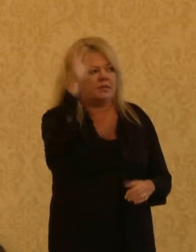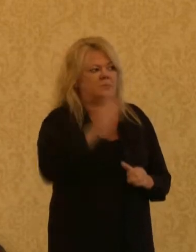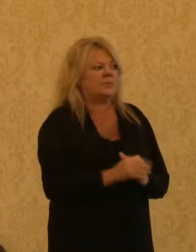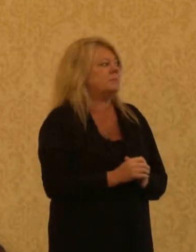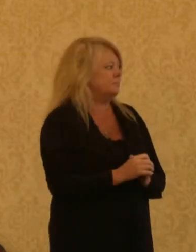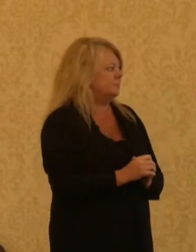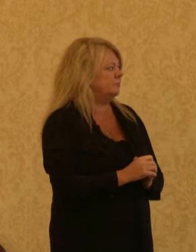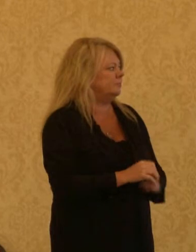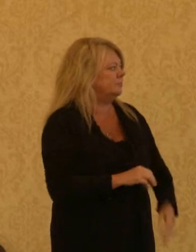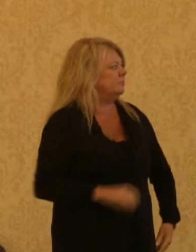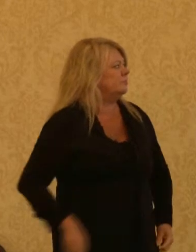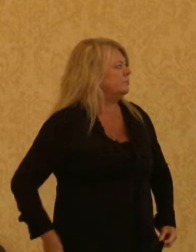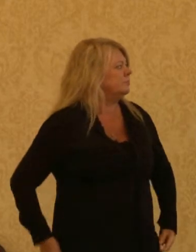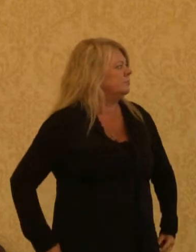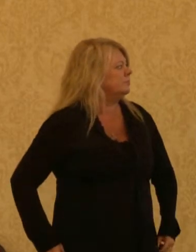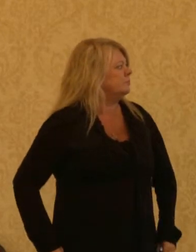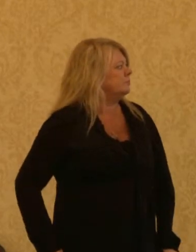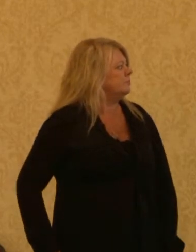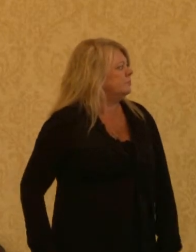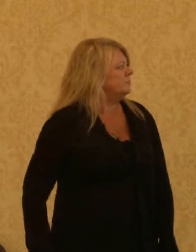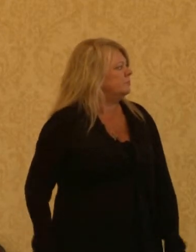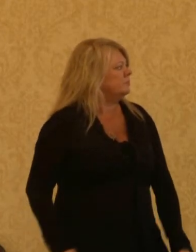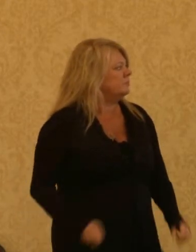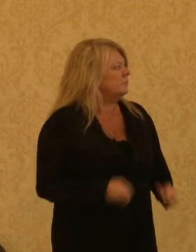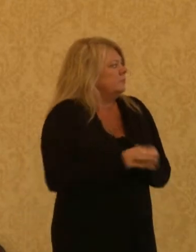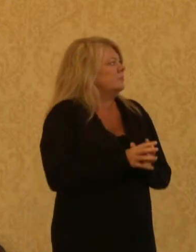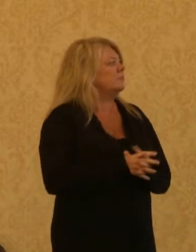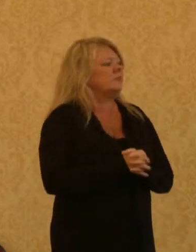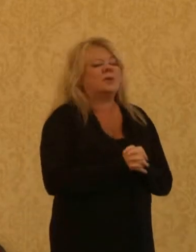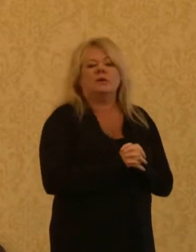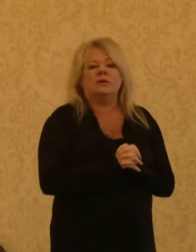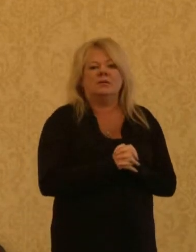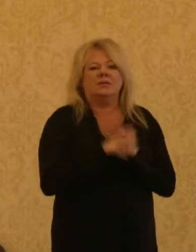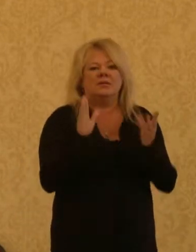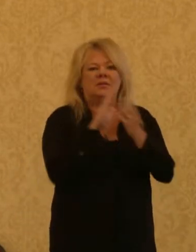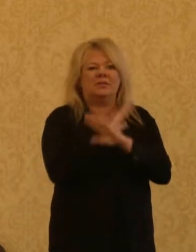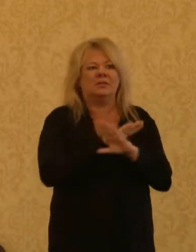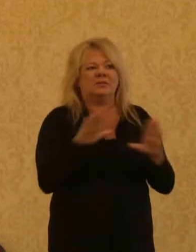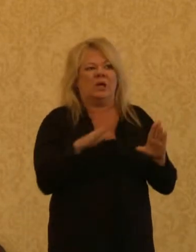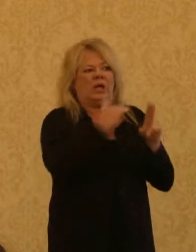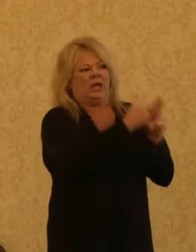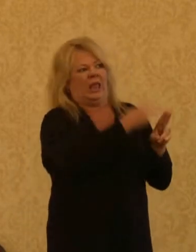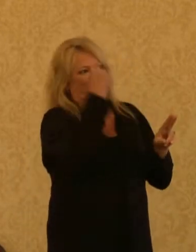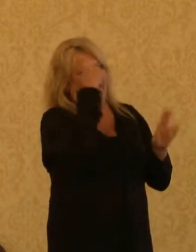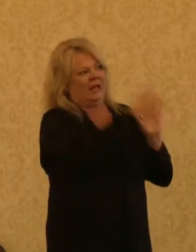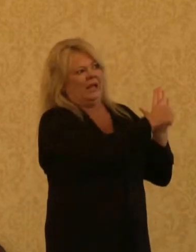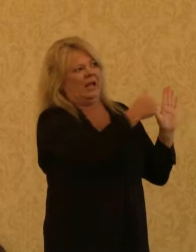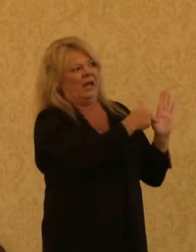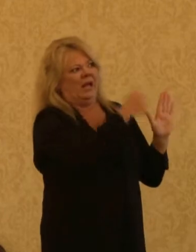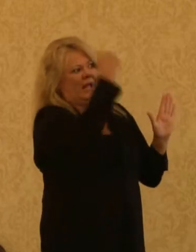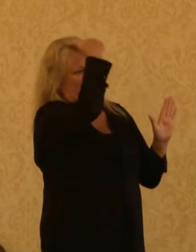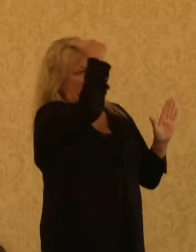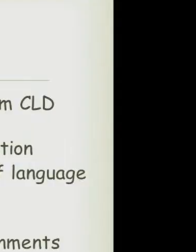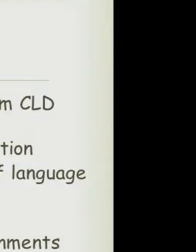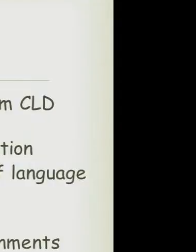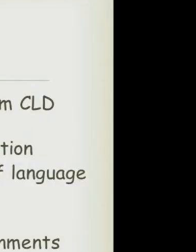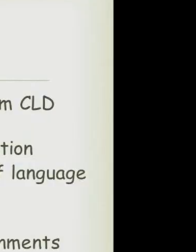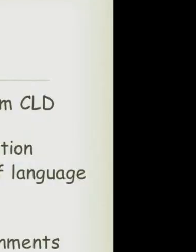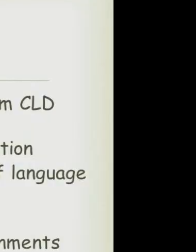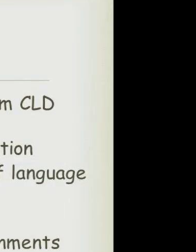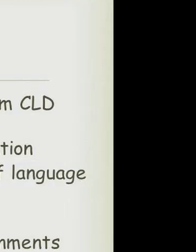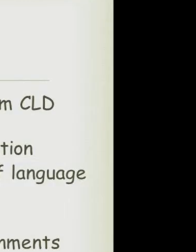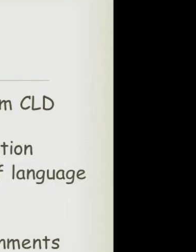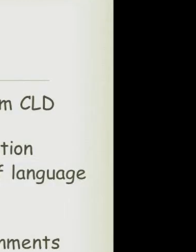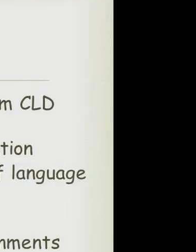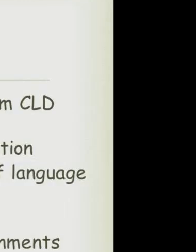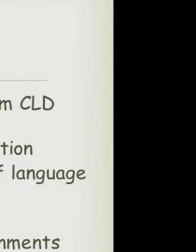There are ways, just keeping that in mind is important, because we can't rule out that they